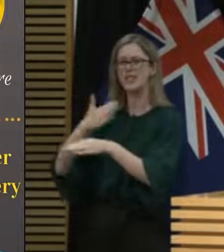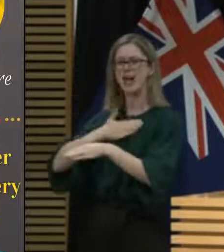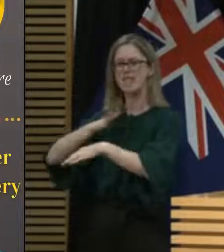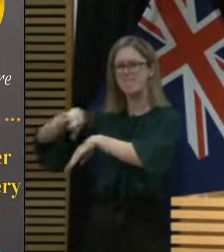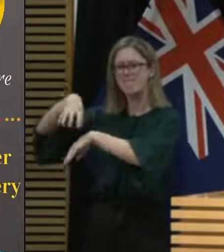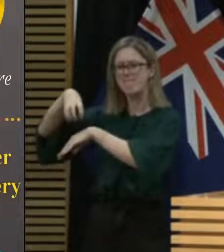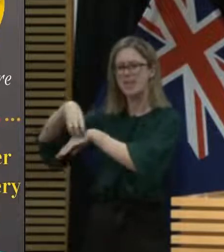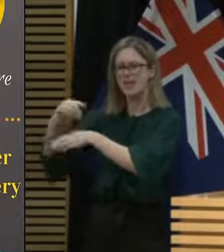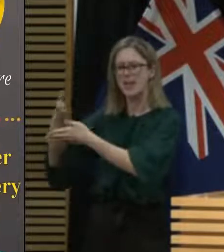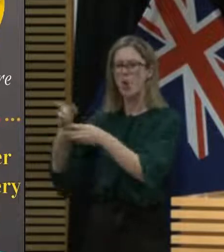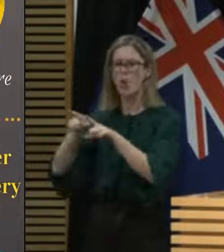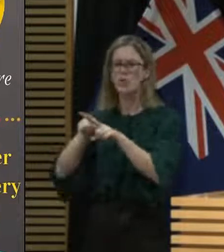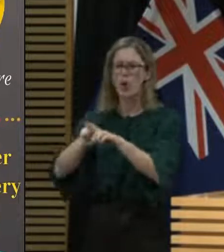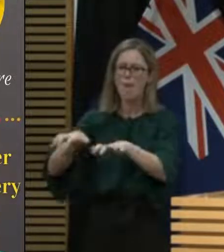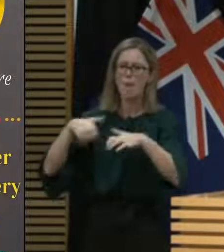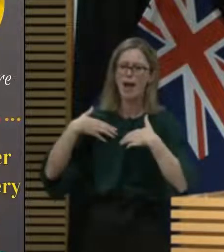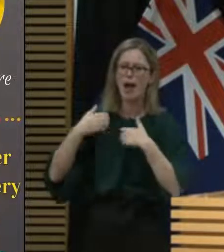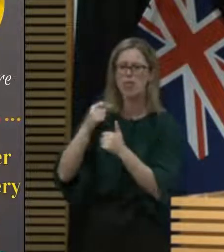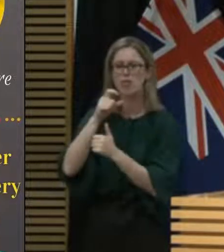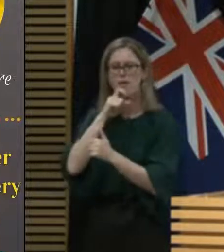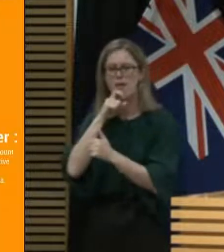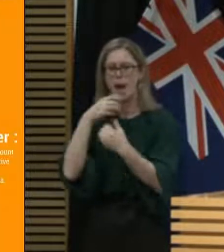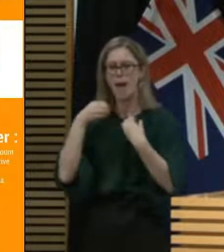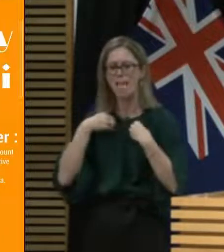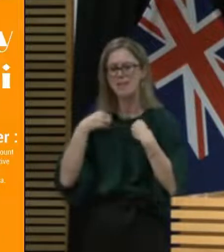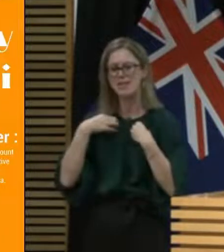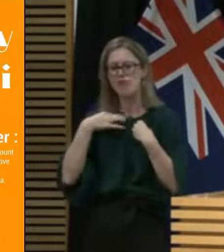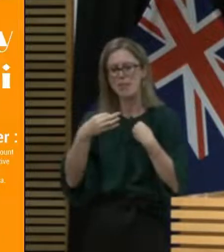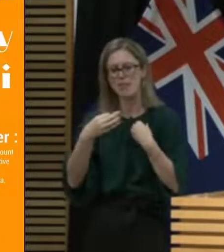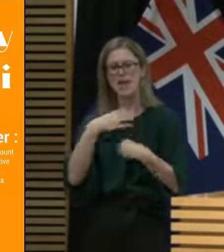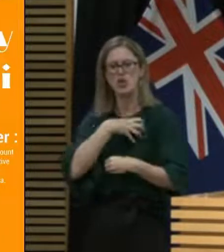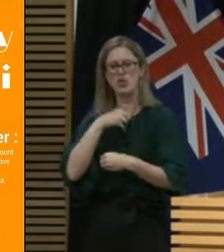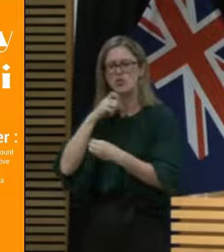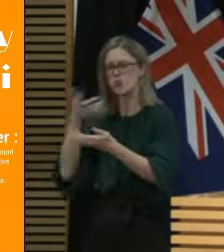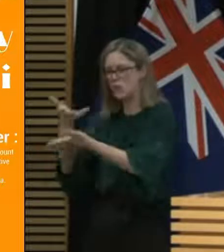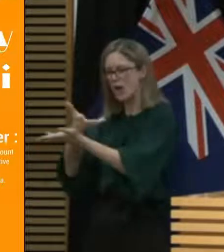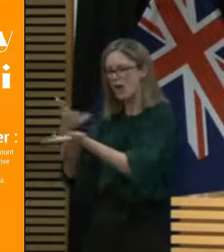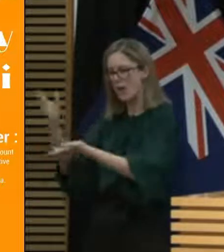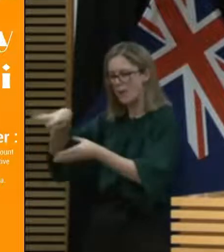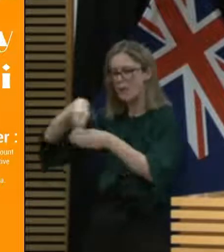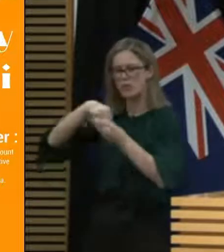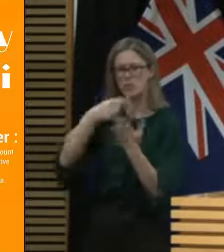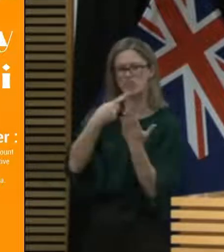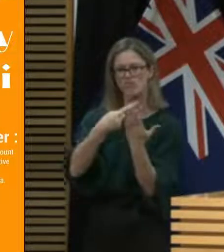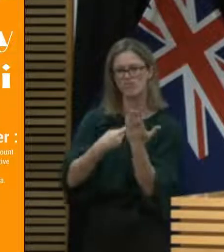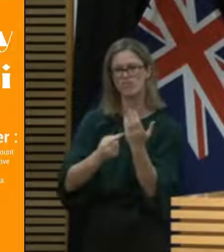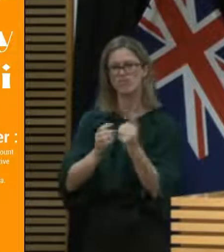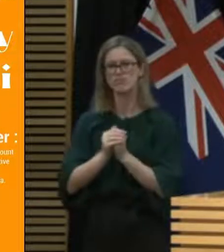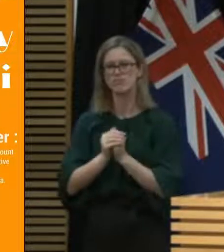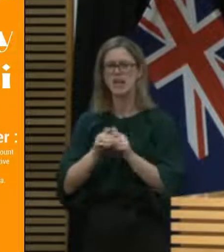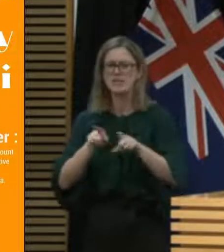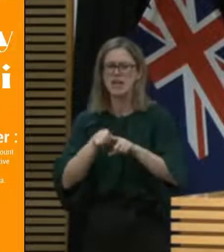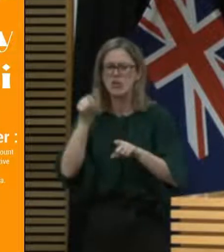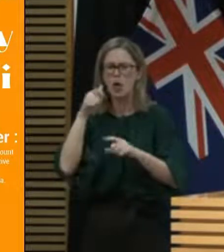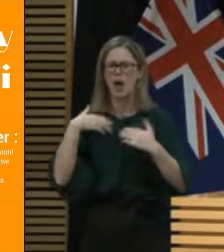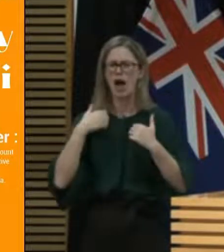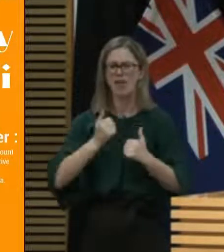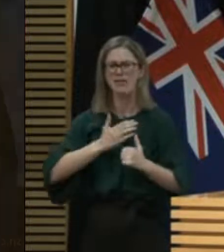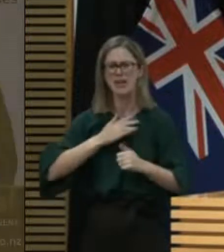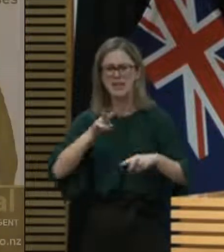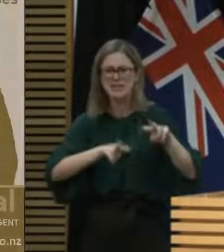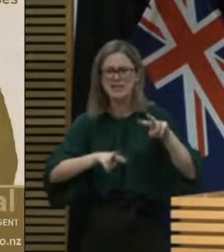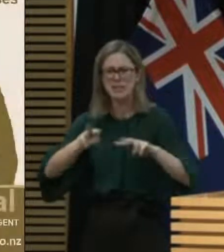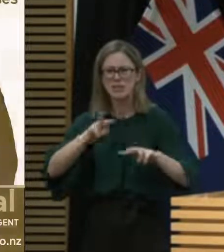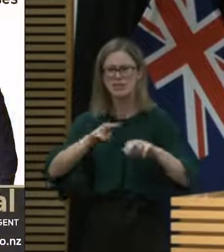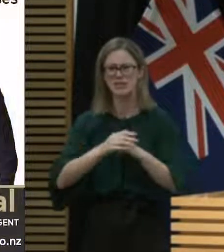input from public health officials, business representatives and unions. Just like with health and safety assessments, employers will